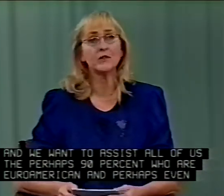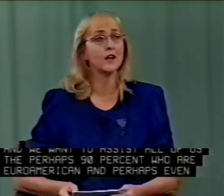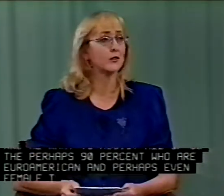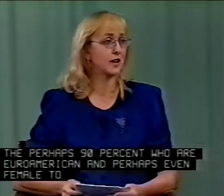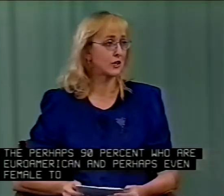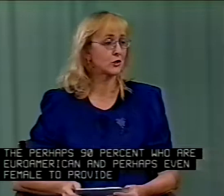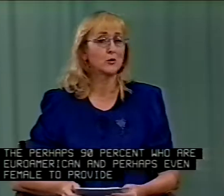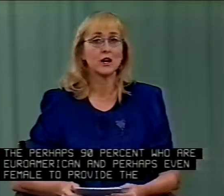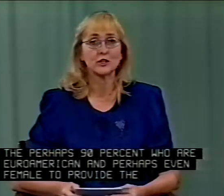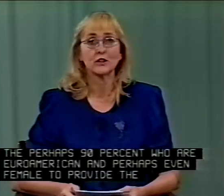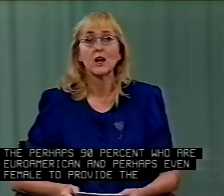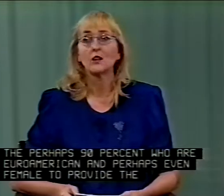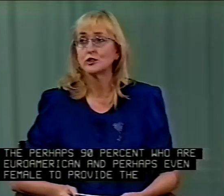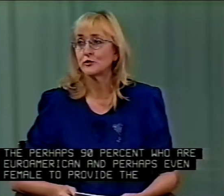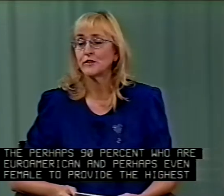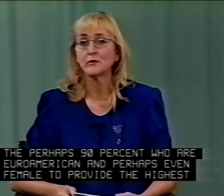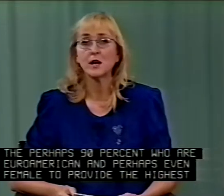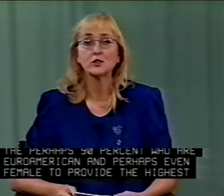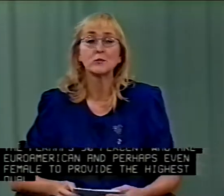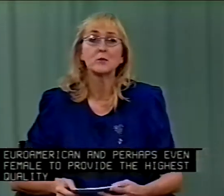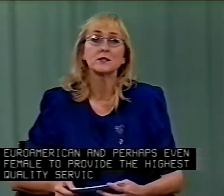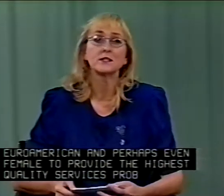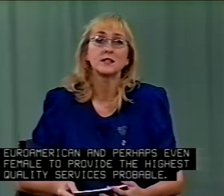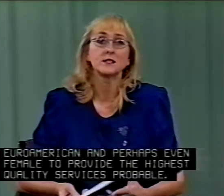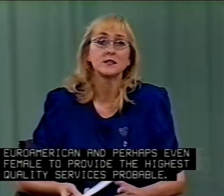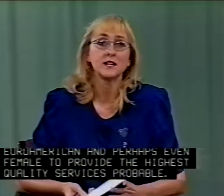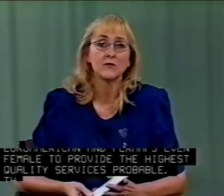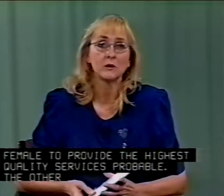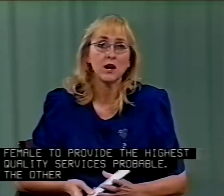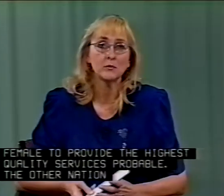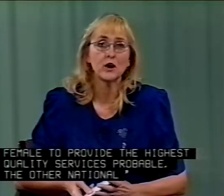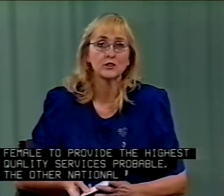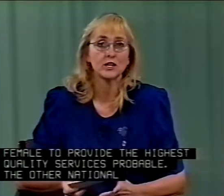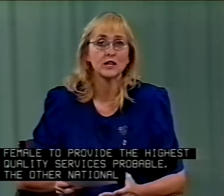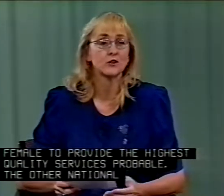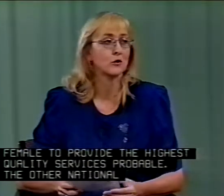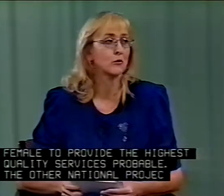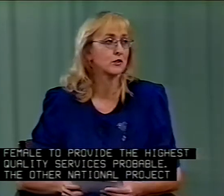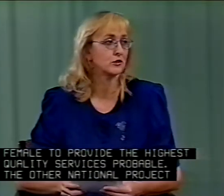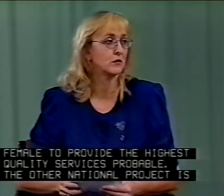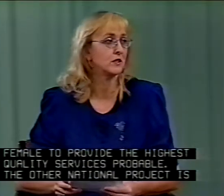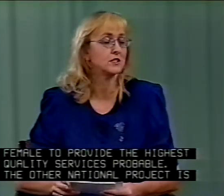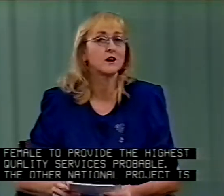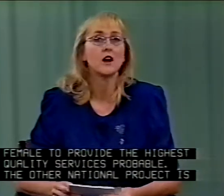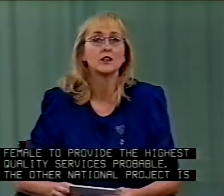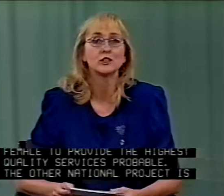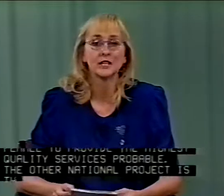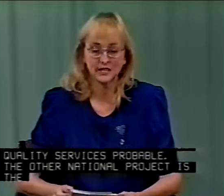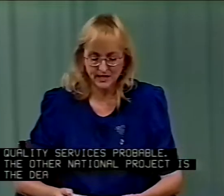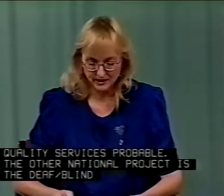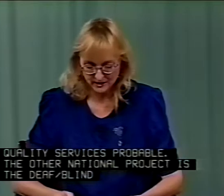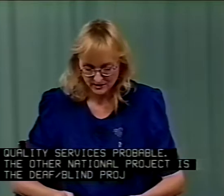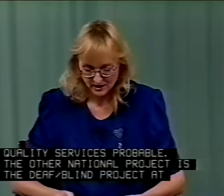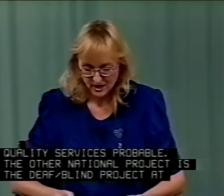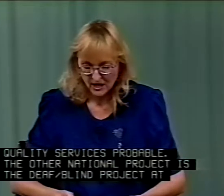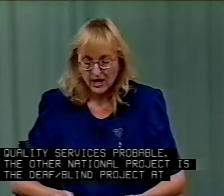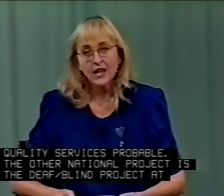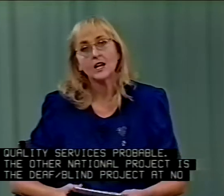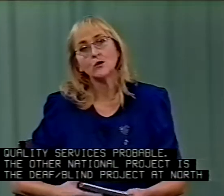other national project, just for informational purposes, is the Deaf-Blind Project at Northwestern Community College in Connecticut. In order